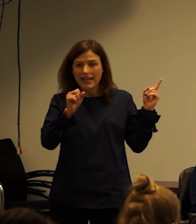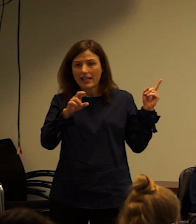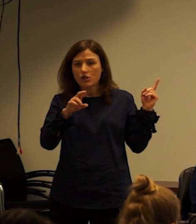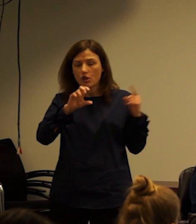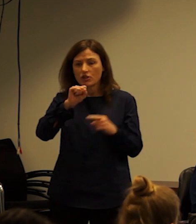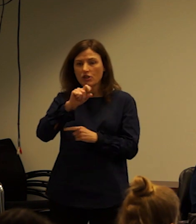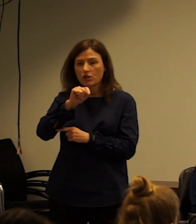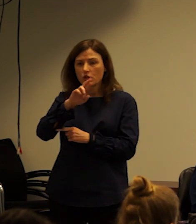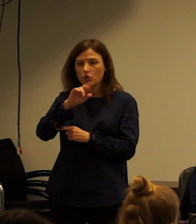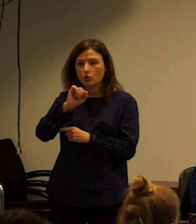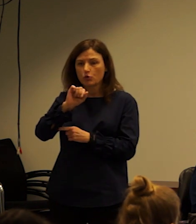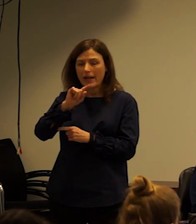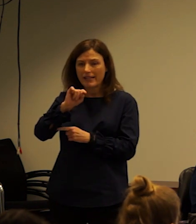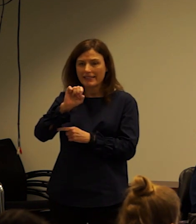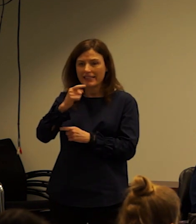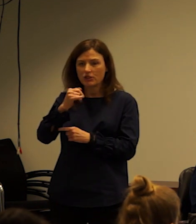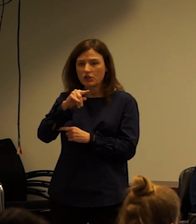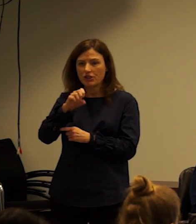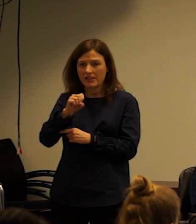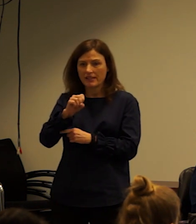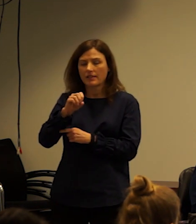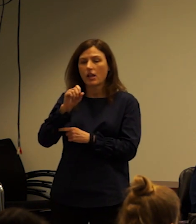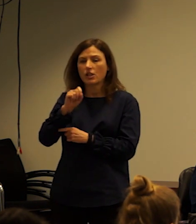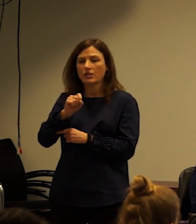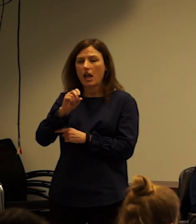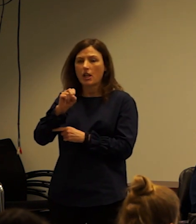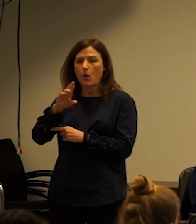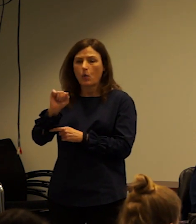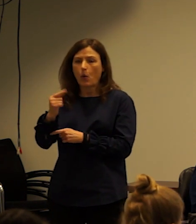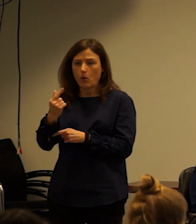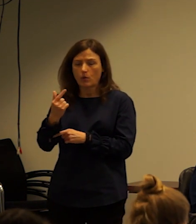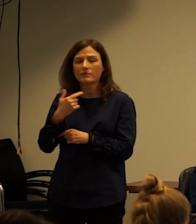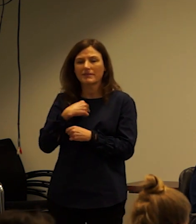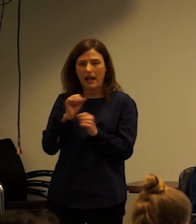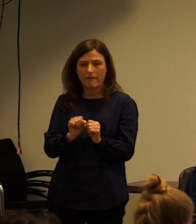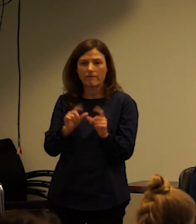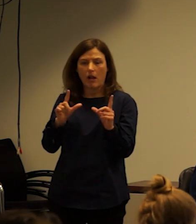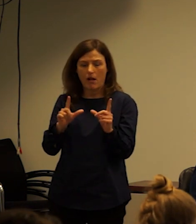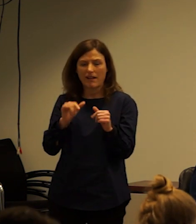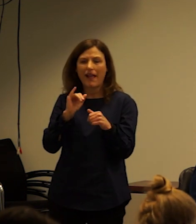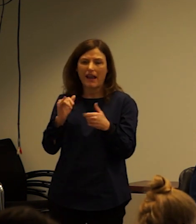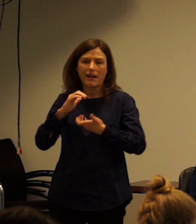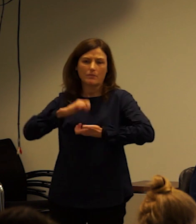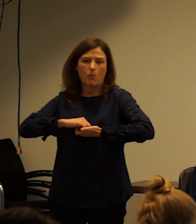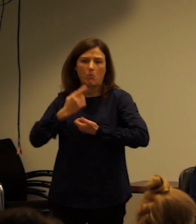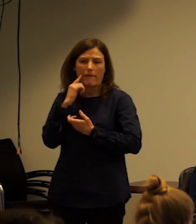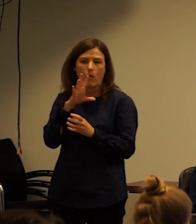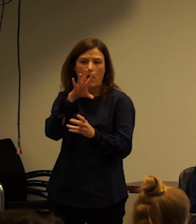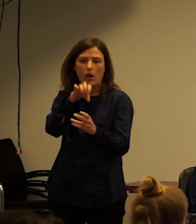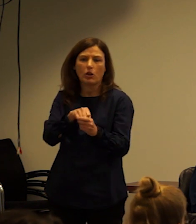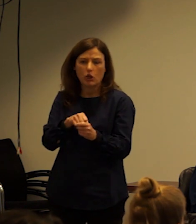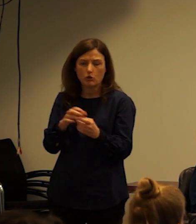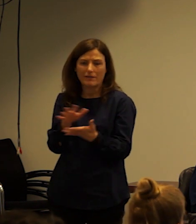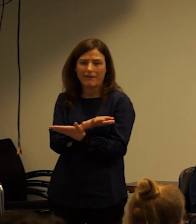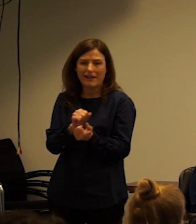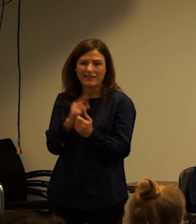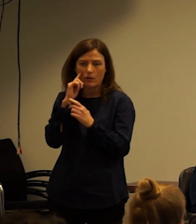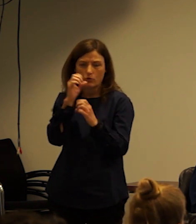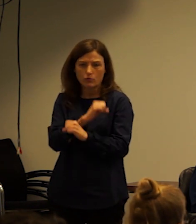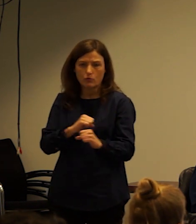DisasterStrategies.org is another good site. They have a blog. That's the Partnership for Inclusive Disaster Strategies, which is